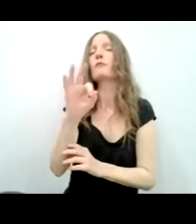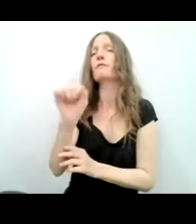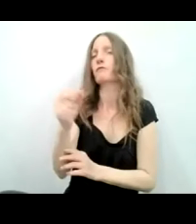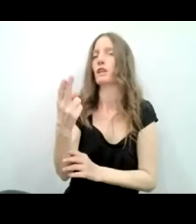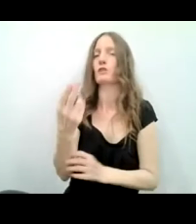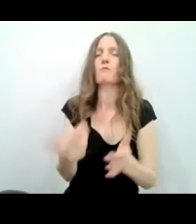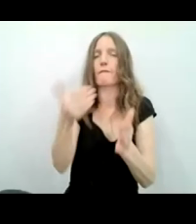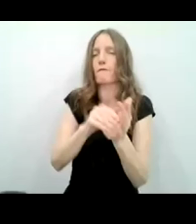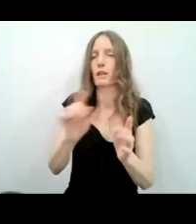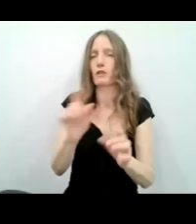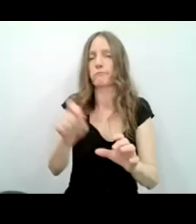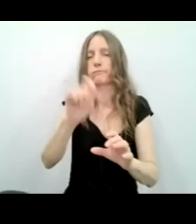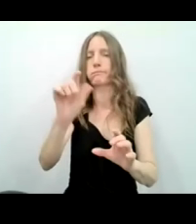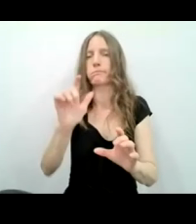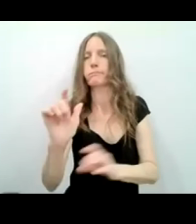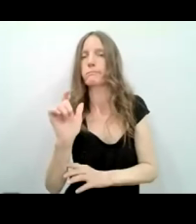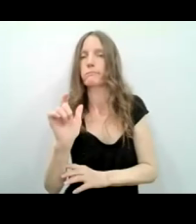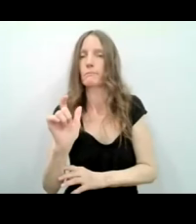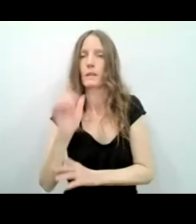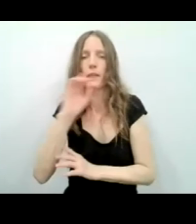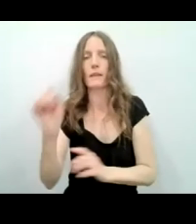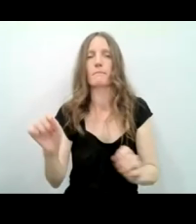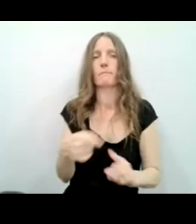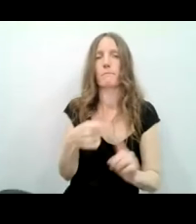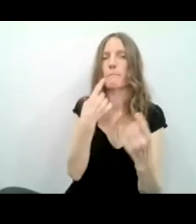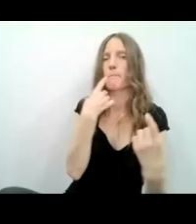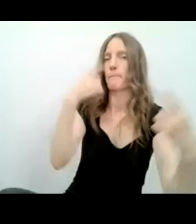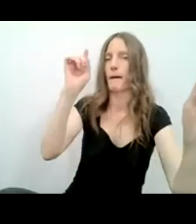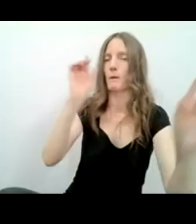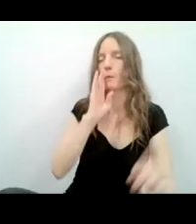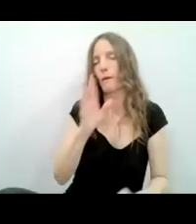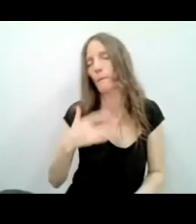phone or on your desktop will put you right back where you need to be.